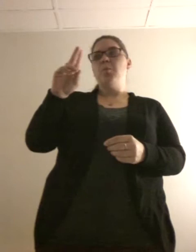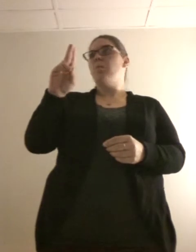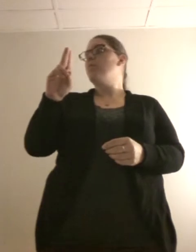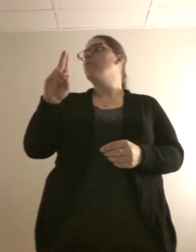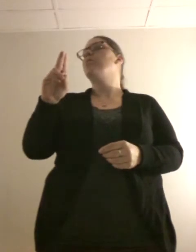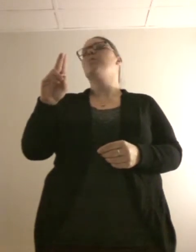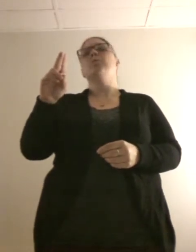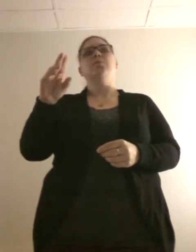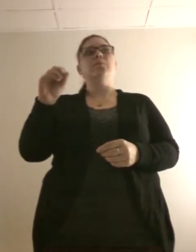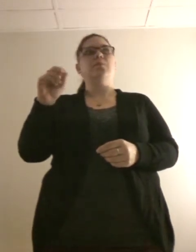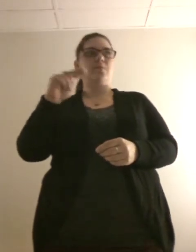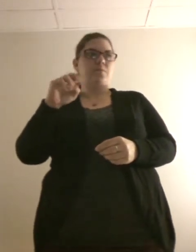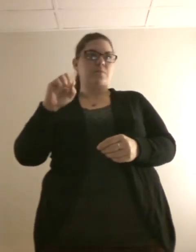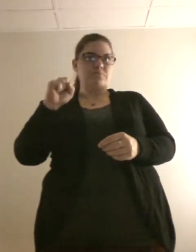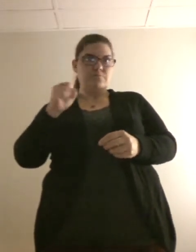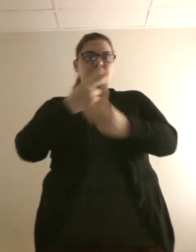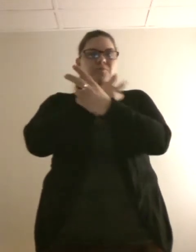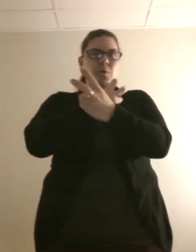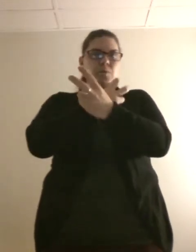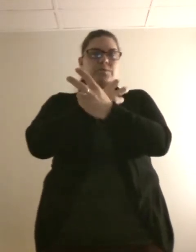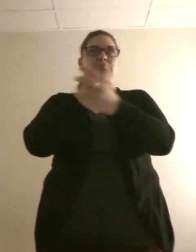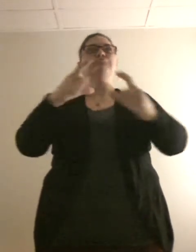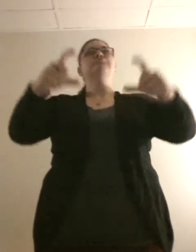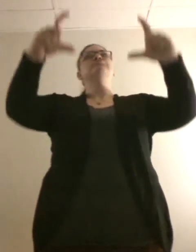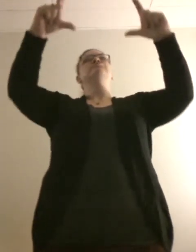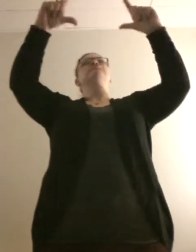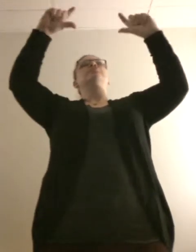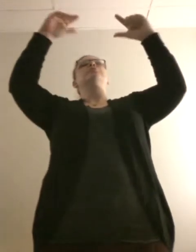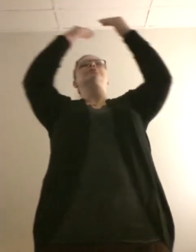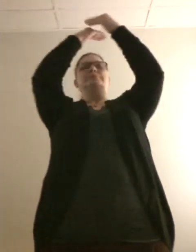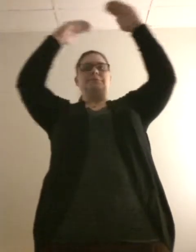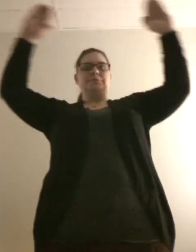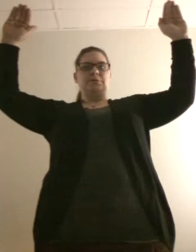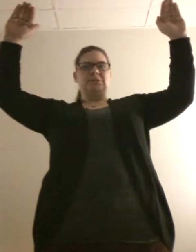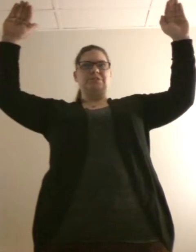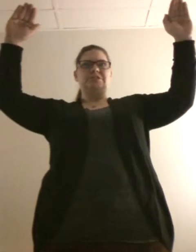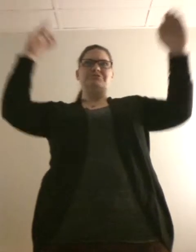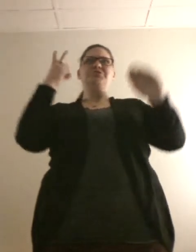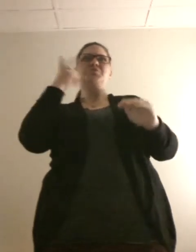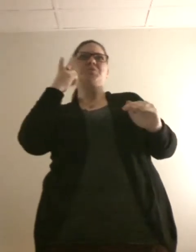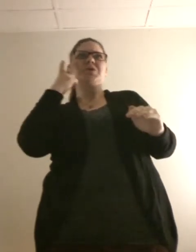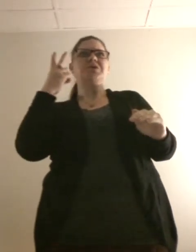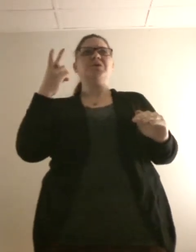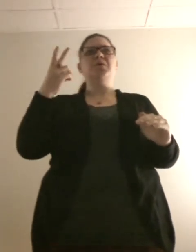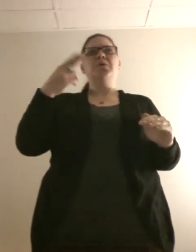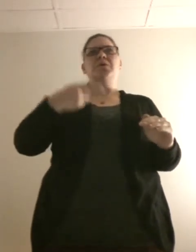bright blue every single day. Beautiful. And so she would look at the holes in the bones and she would make the bones look like they were floating in the